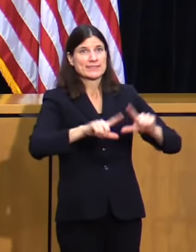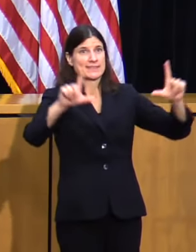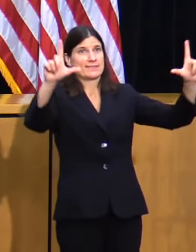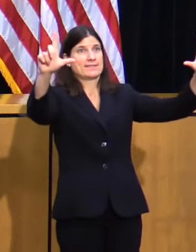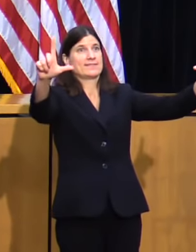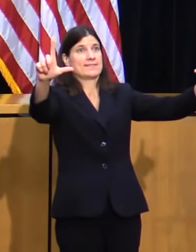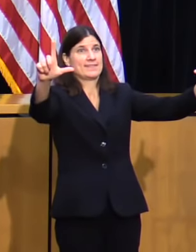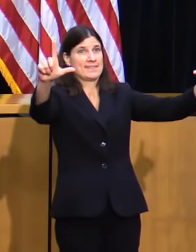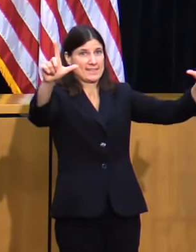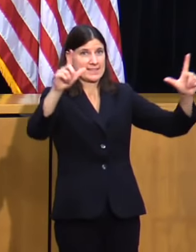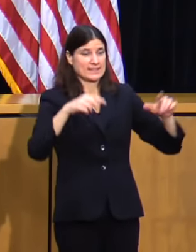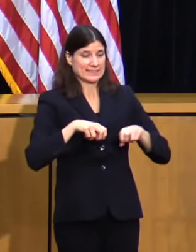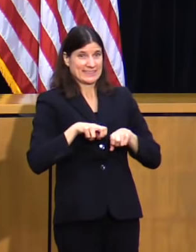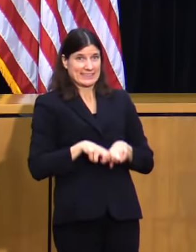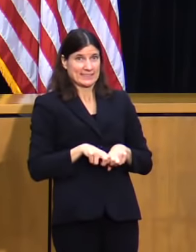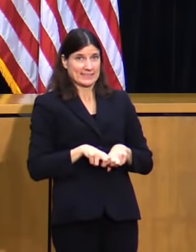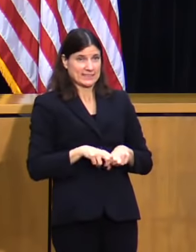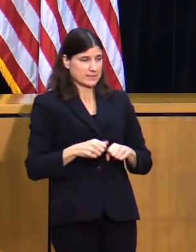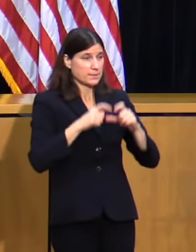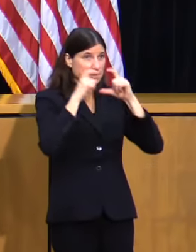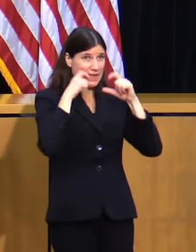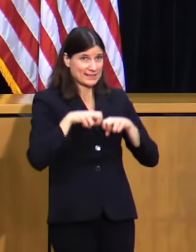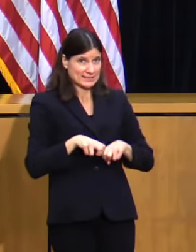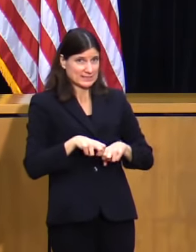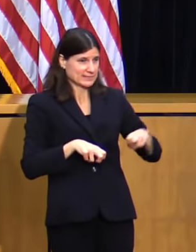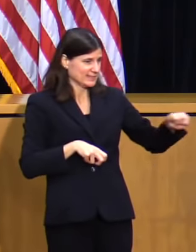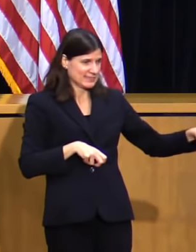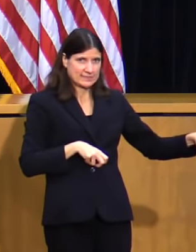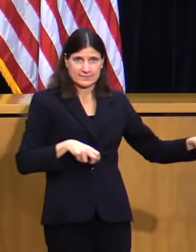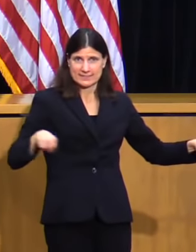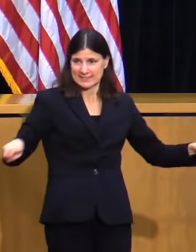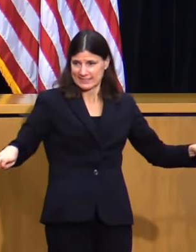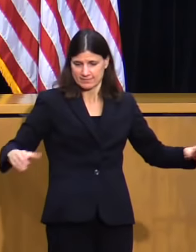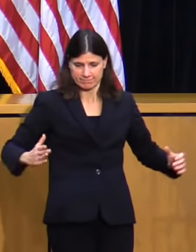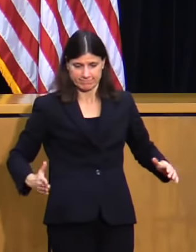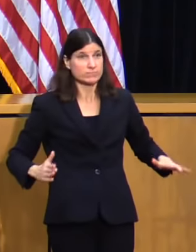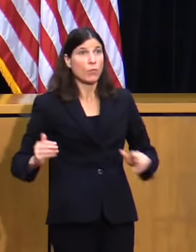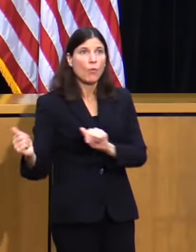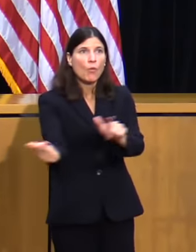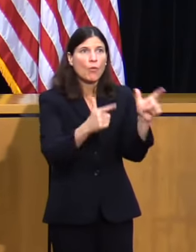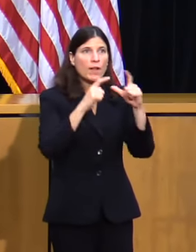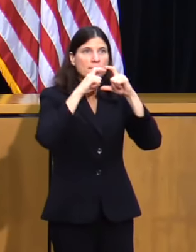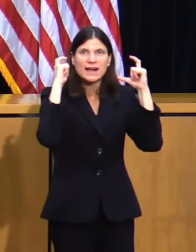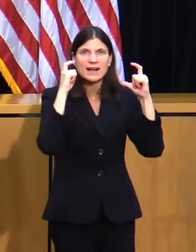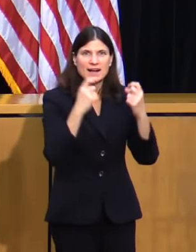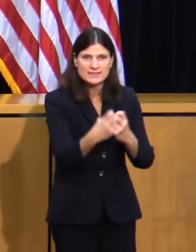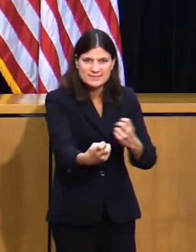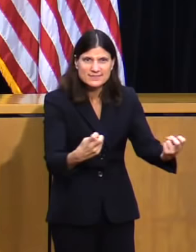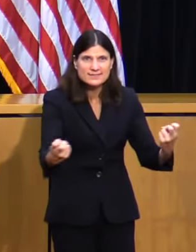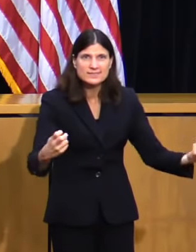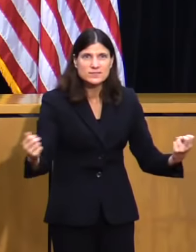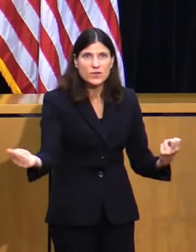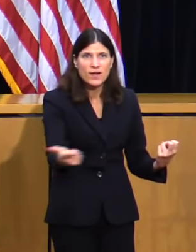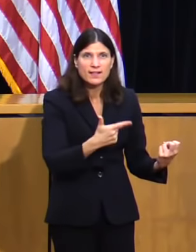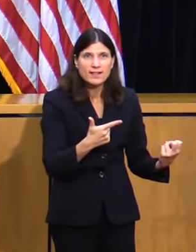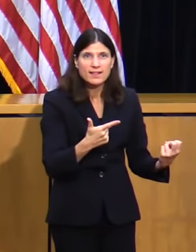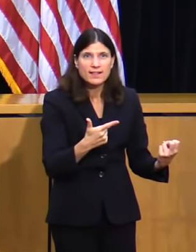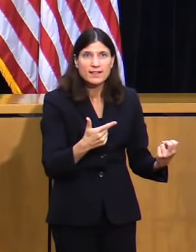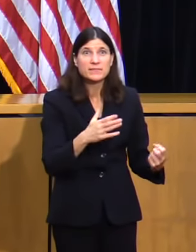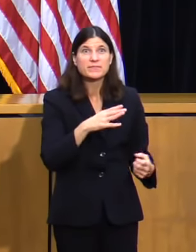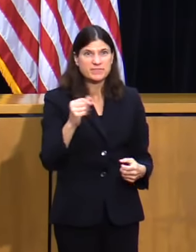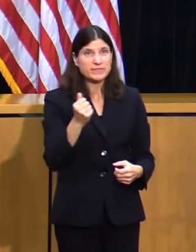wearing a mask. I did not see a kid without a mask on. And I saw hundreds of them. And they seemed completely comfortable with